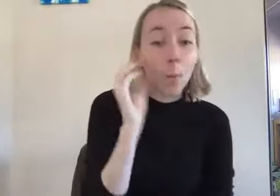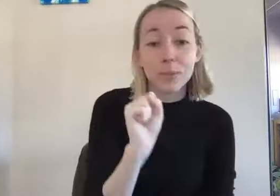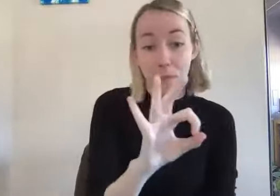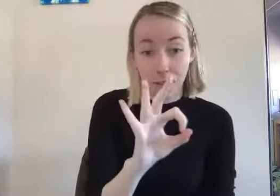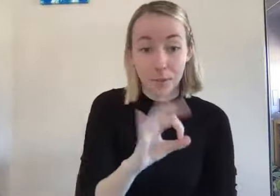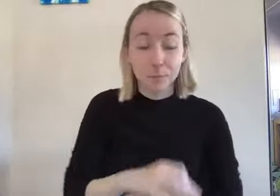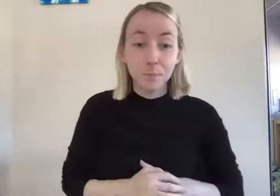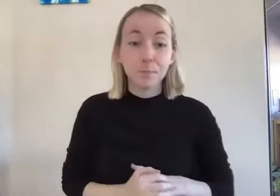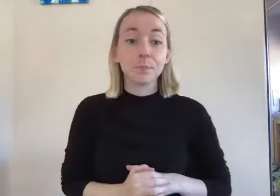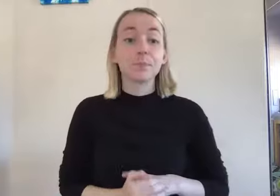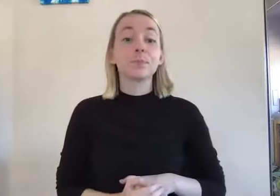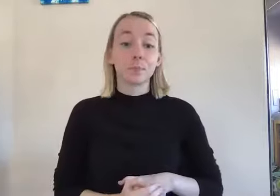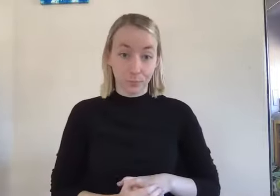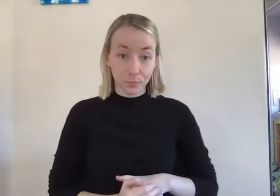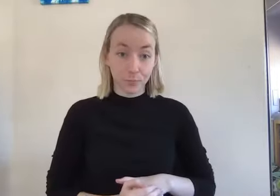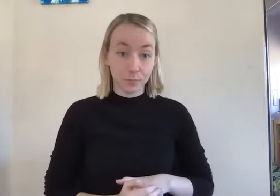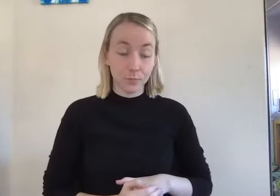to Santa Fe, and I